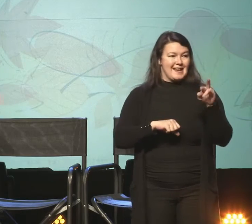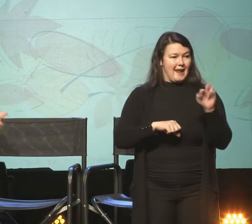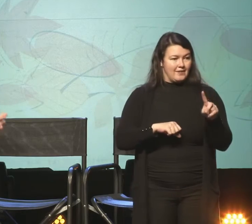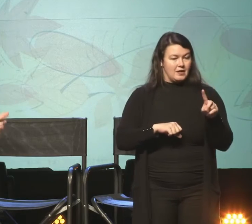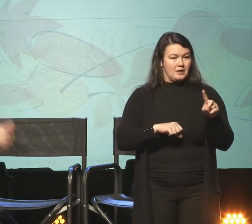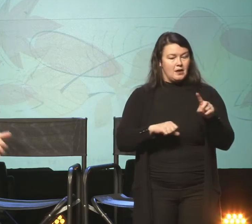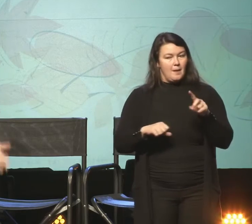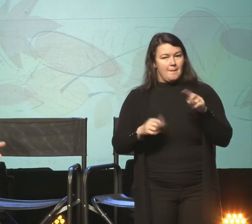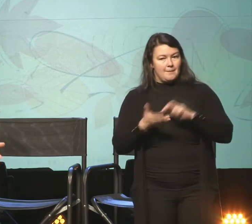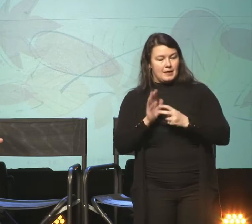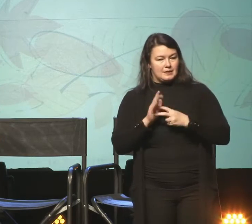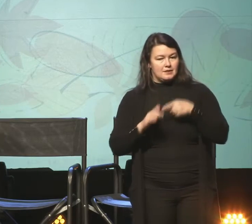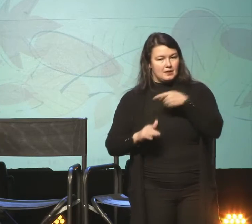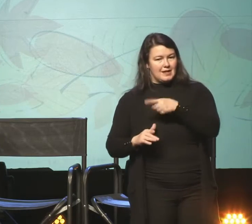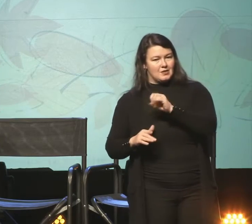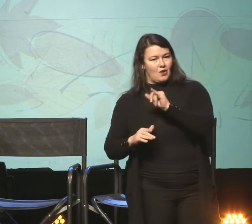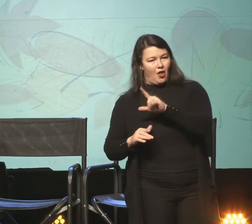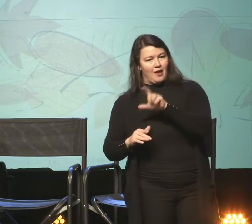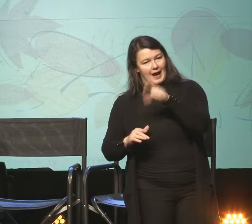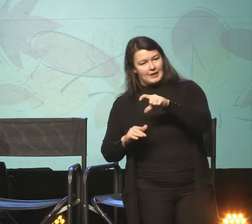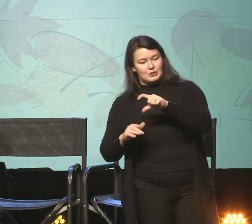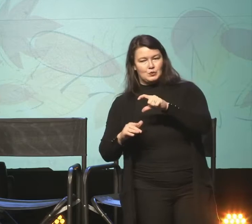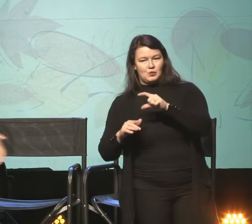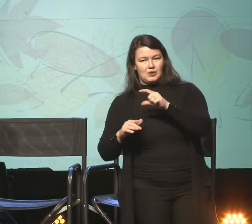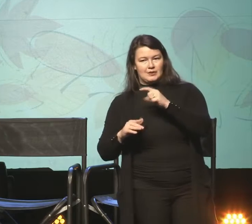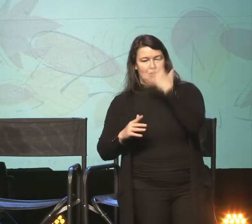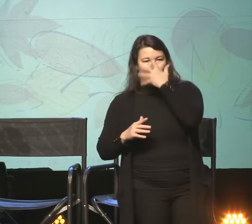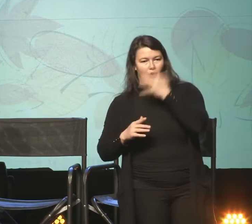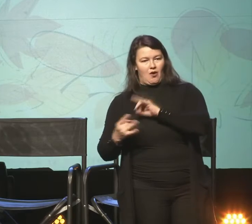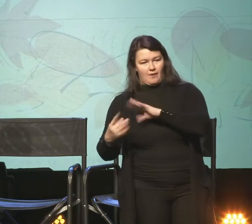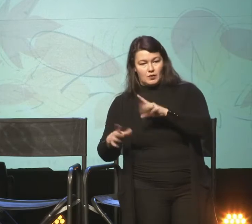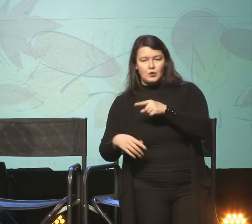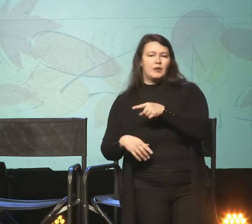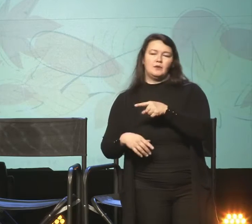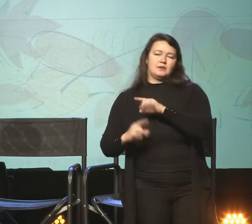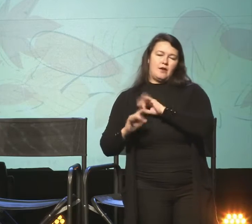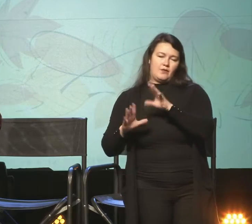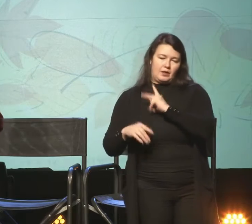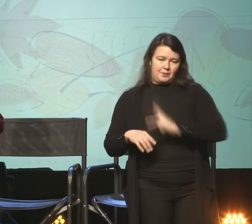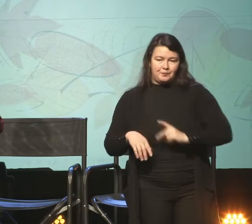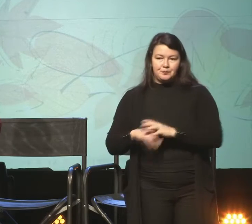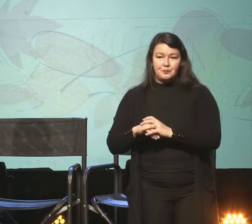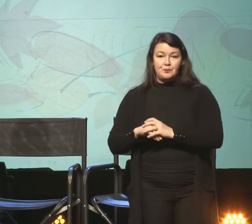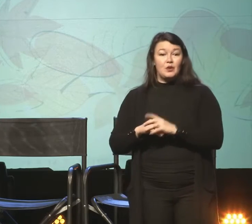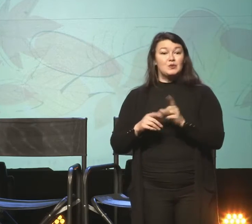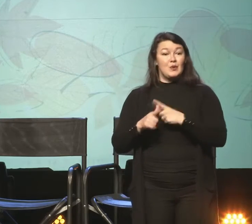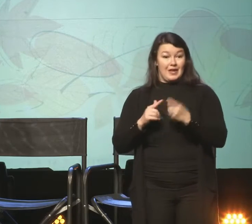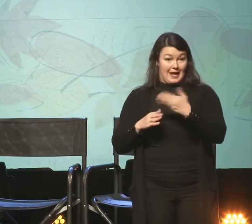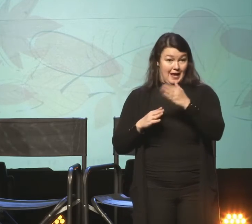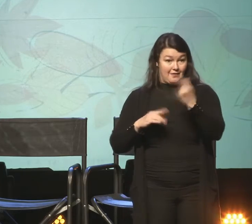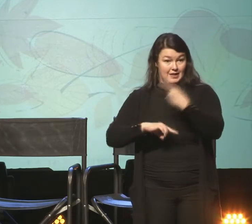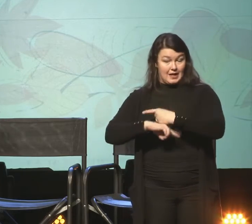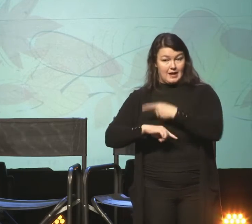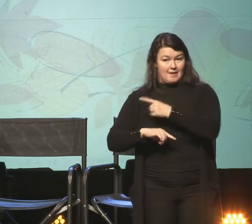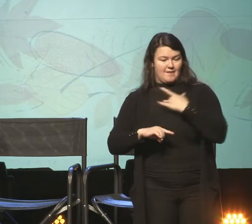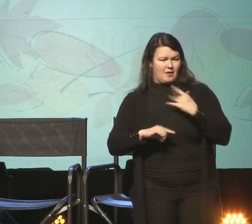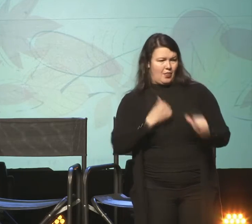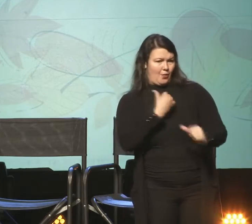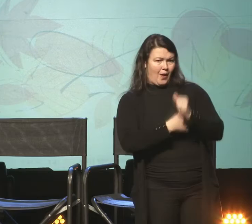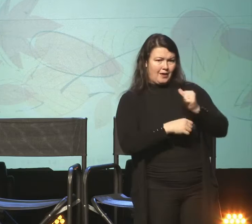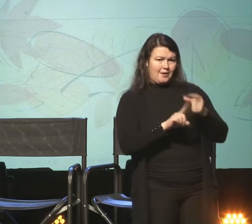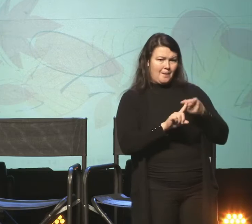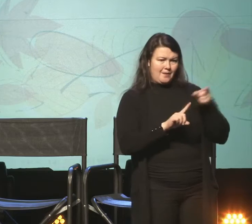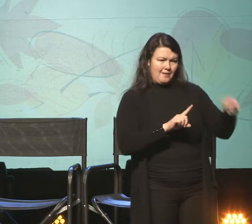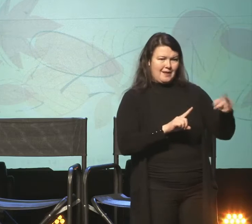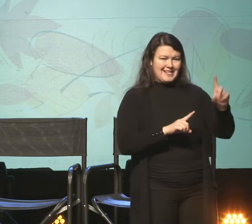got to make Saul look really bad. And so Saul was a not-so-great king. And at the end of the day, Saul felt threatened by a guy named